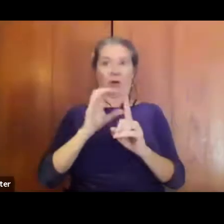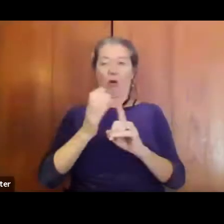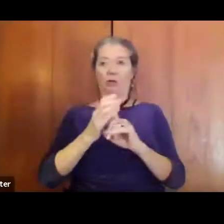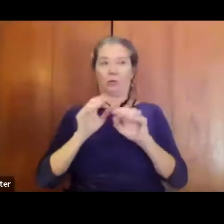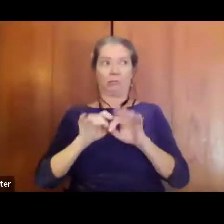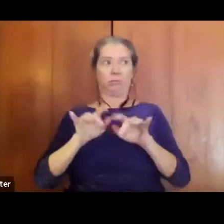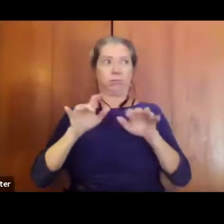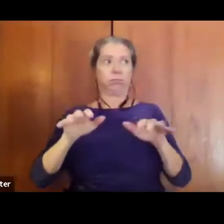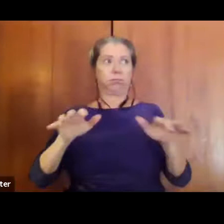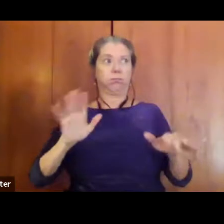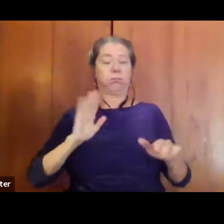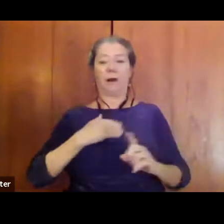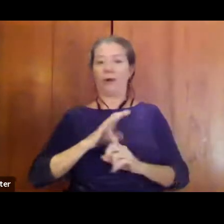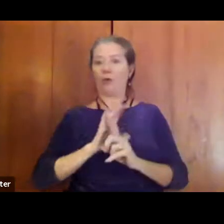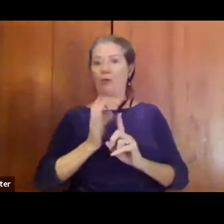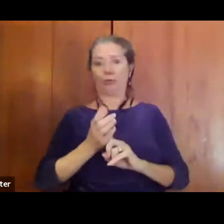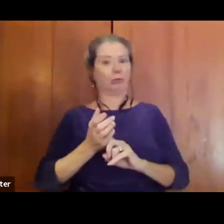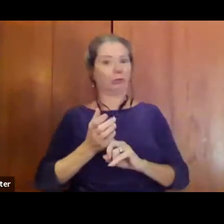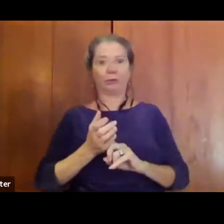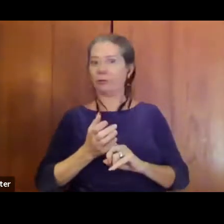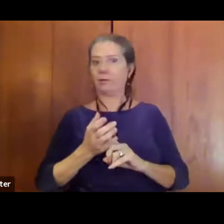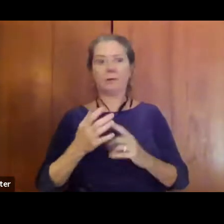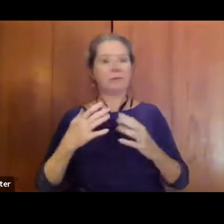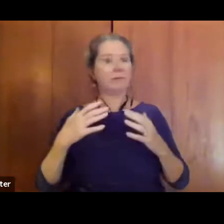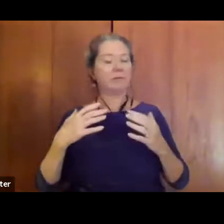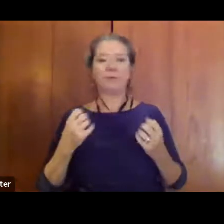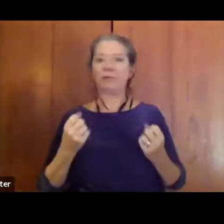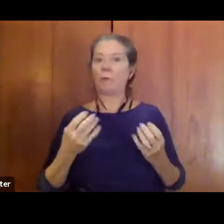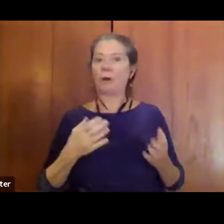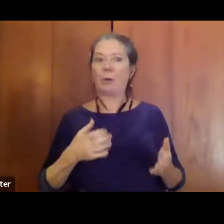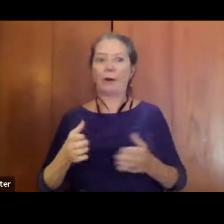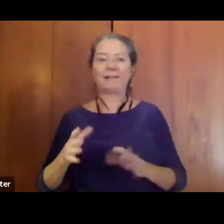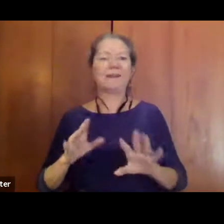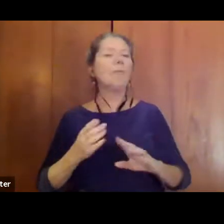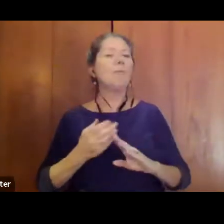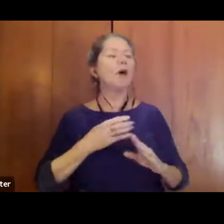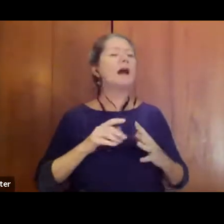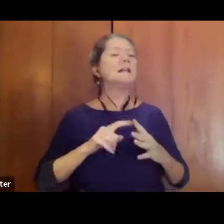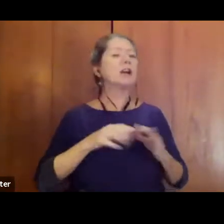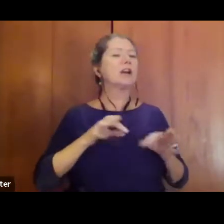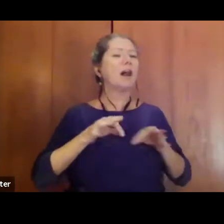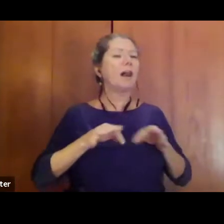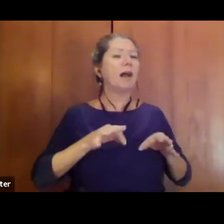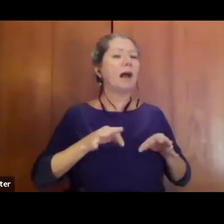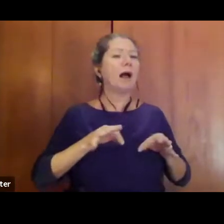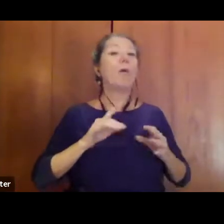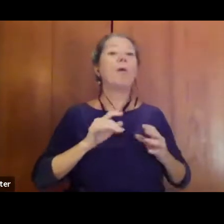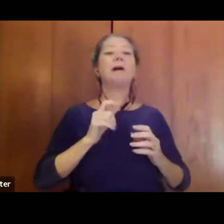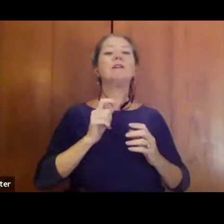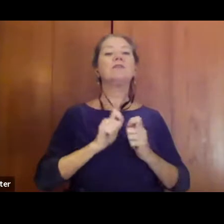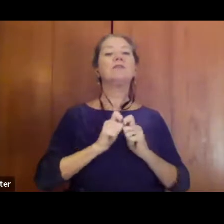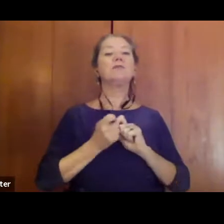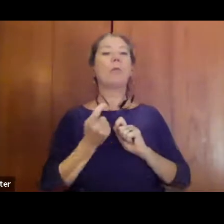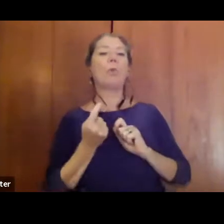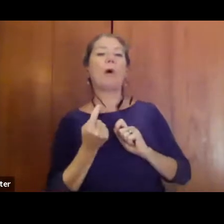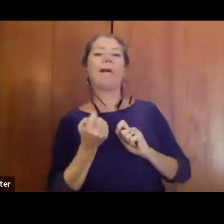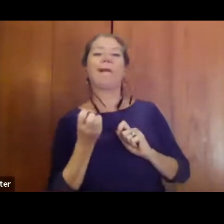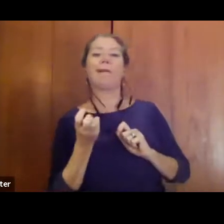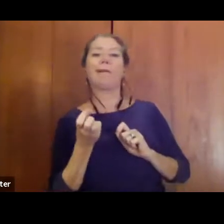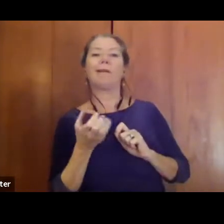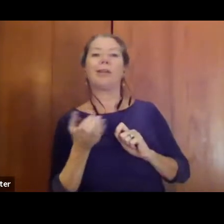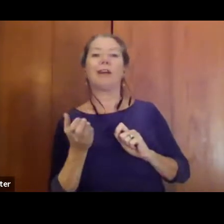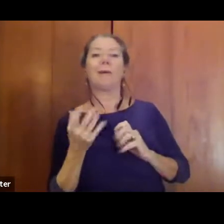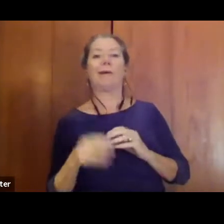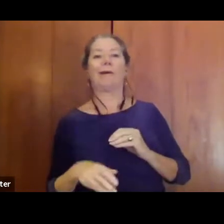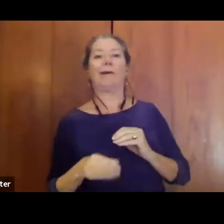ways. Before I get into it though, I think I'd like to add one minor adjustment. I'd like to add a footnote